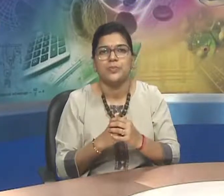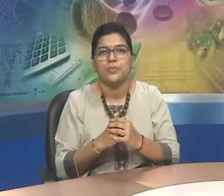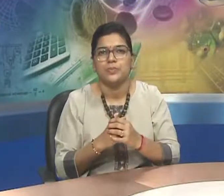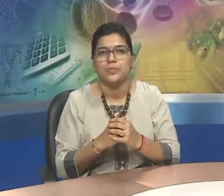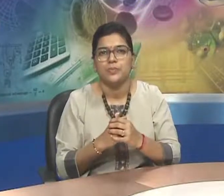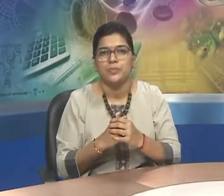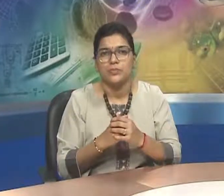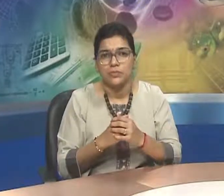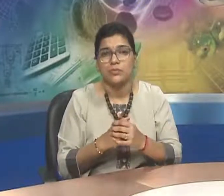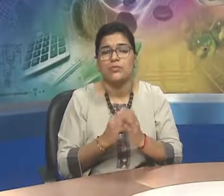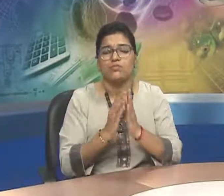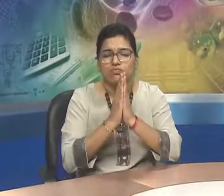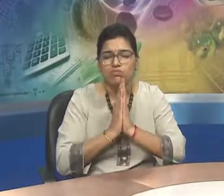This is question number 2.